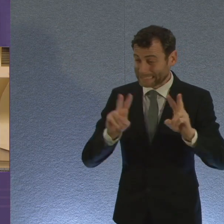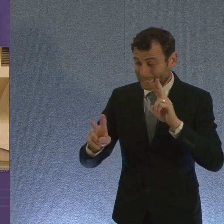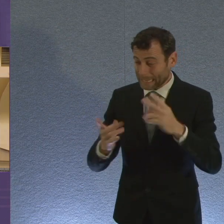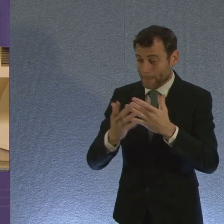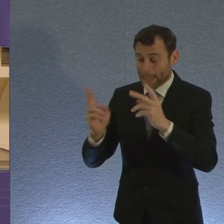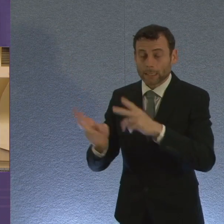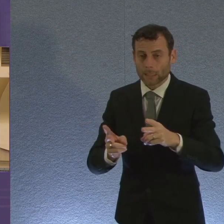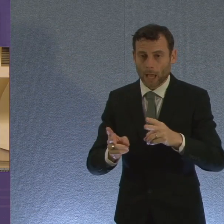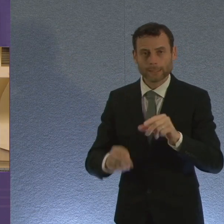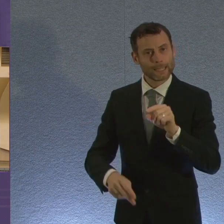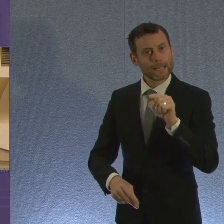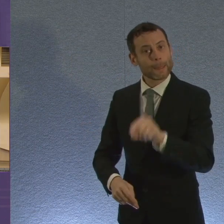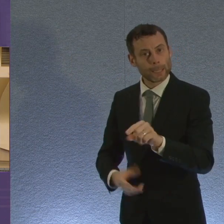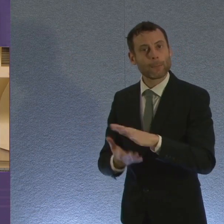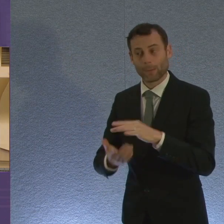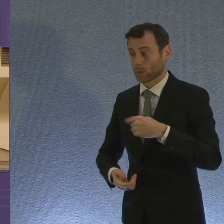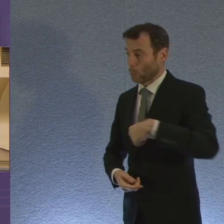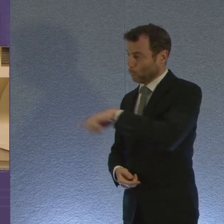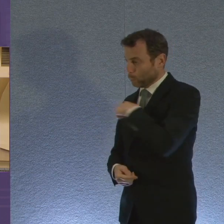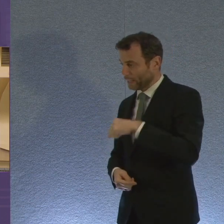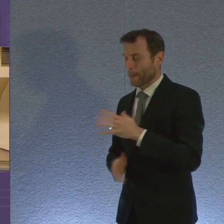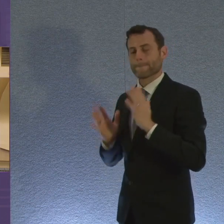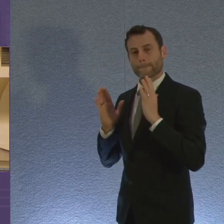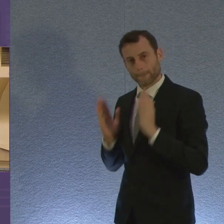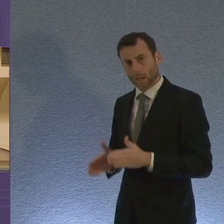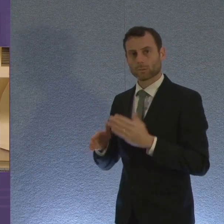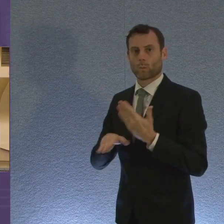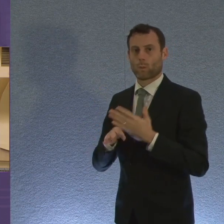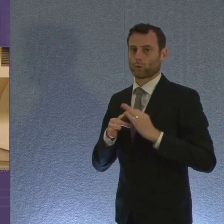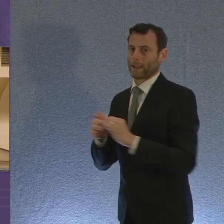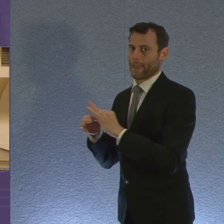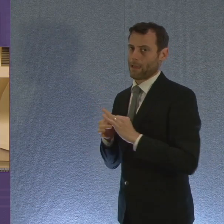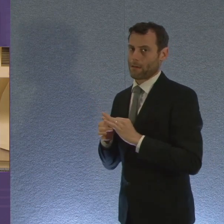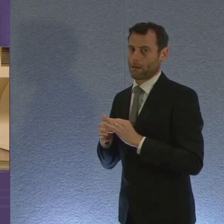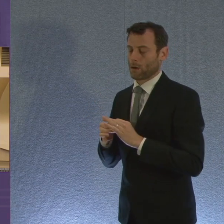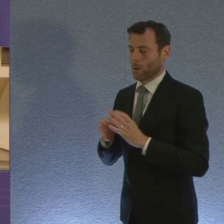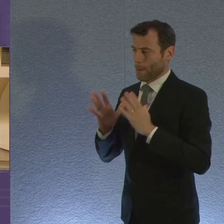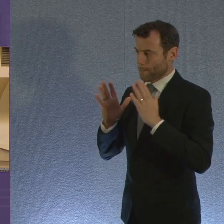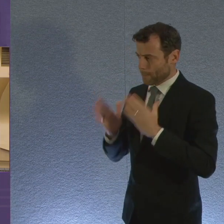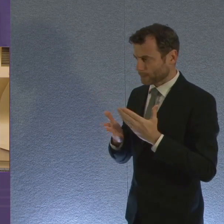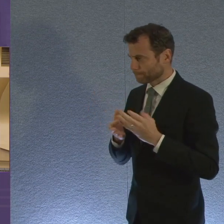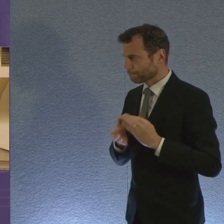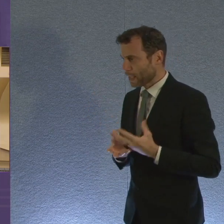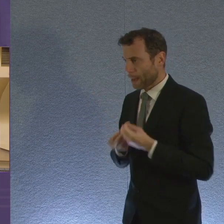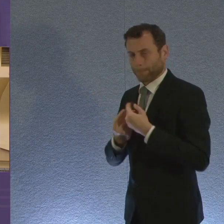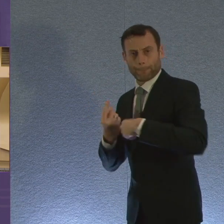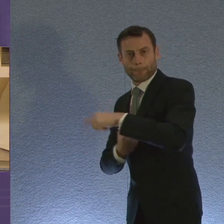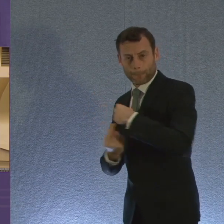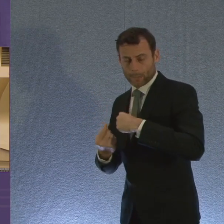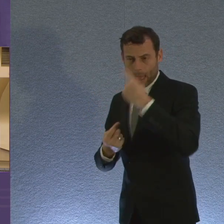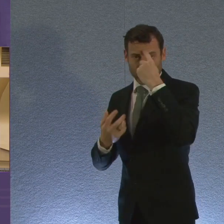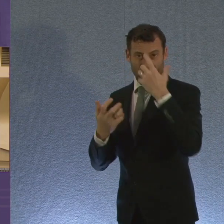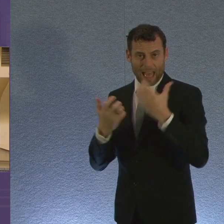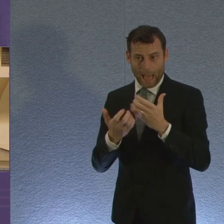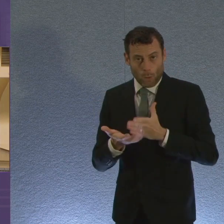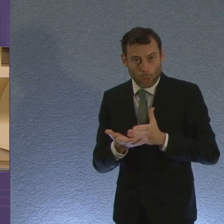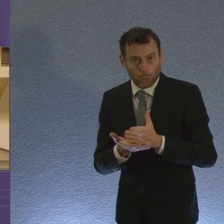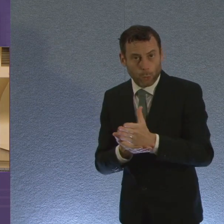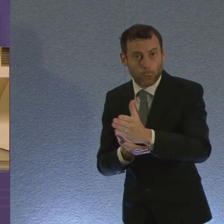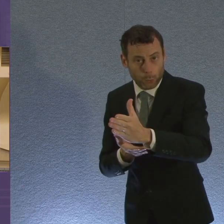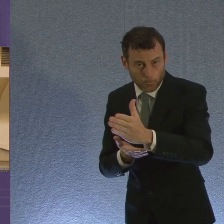and a spirit of consensus to do the best we can collectively to not just overcome this virus, but ensure